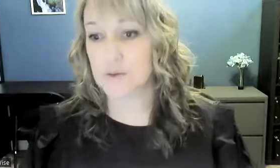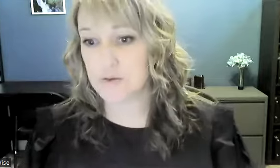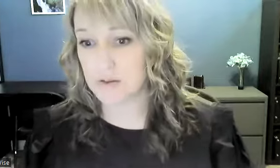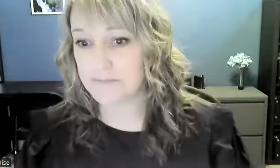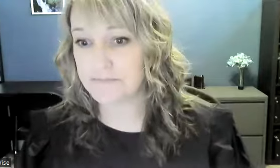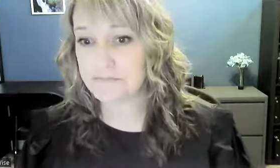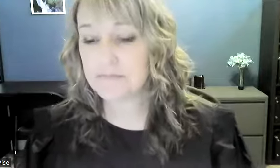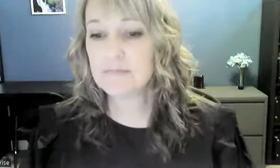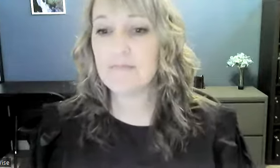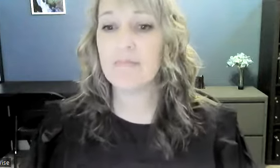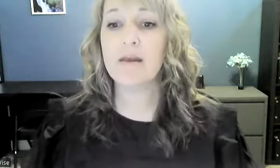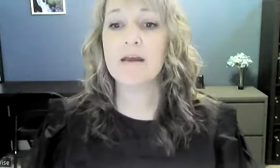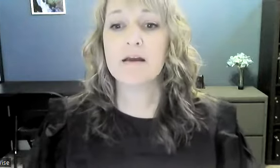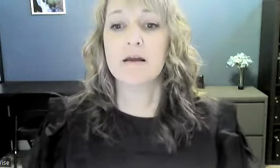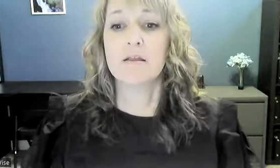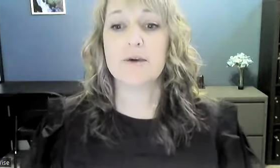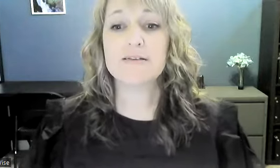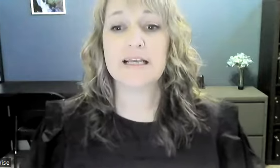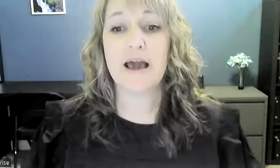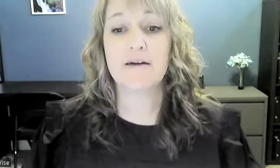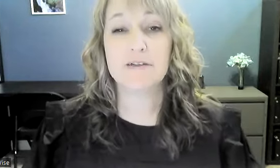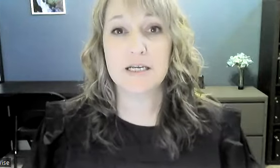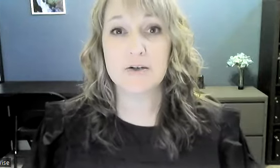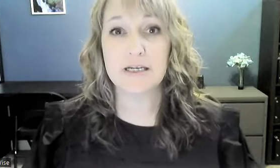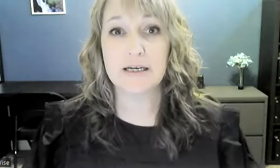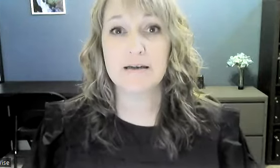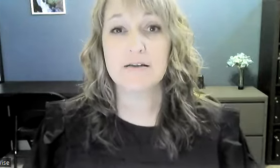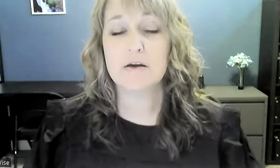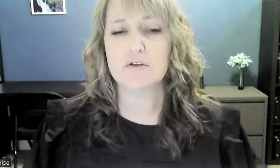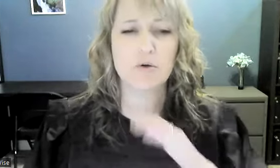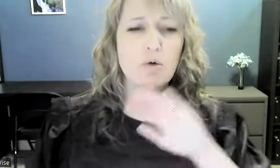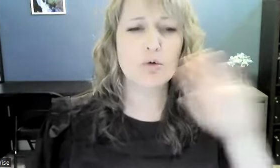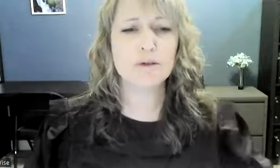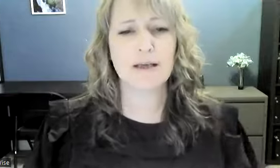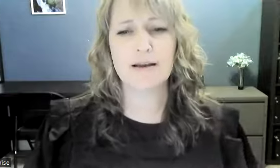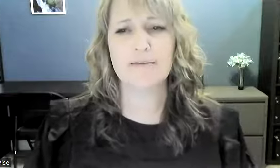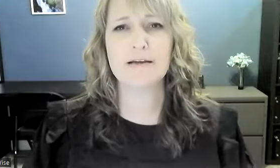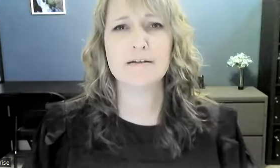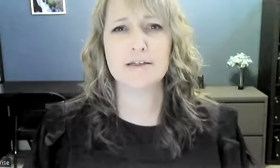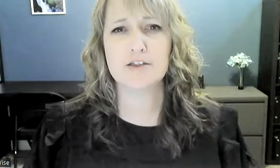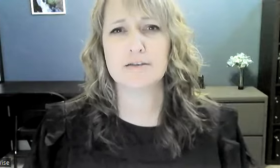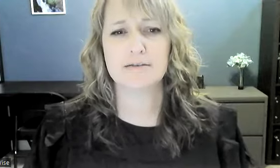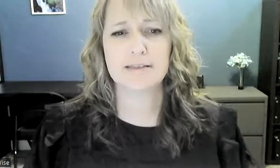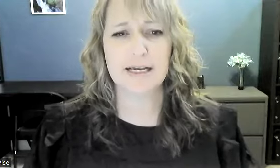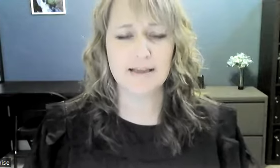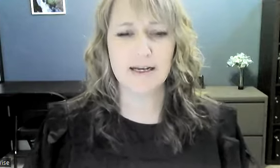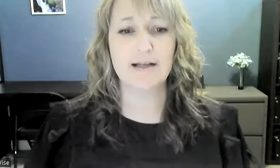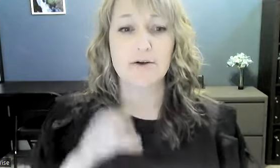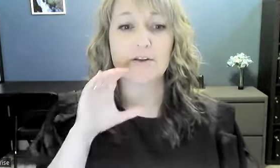Bookstore. The way you sign cafeteria, there's an old kind of English sign that I learned. This